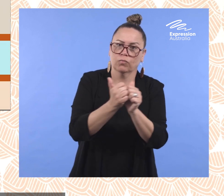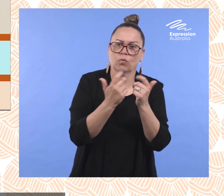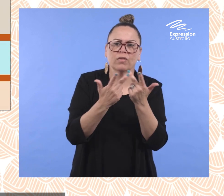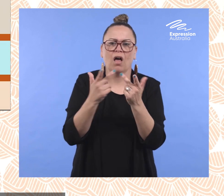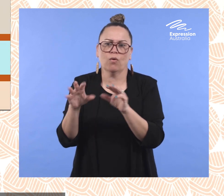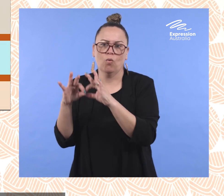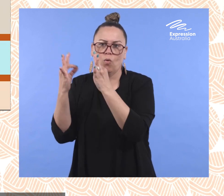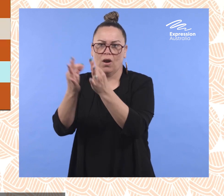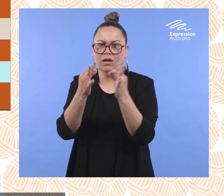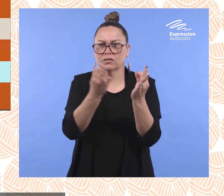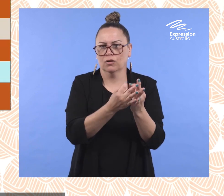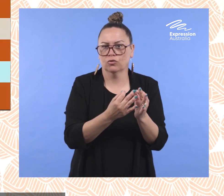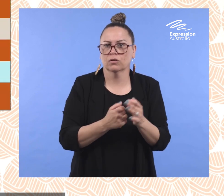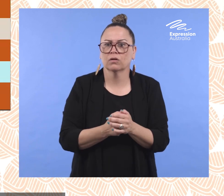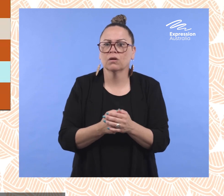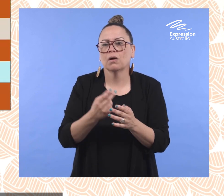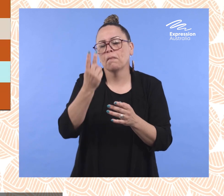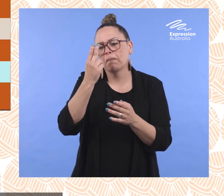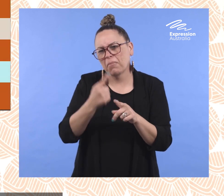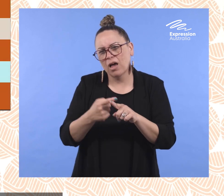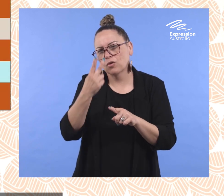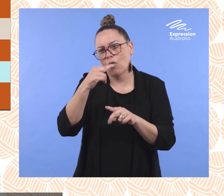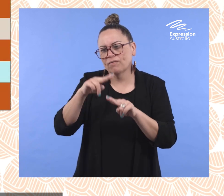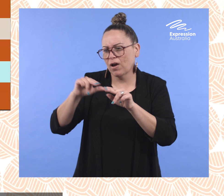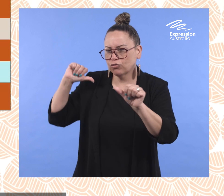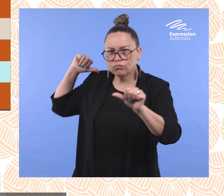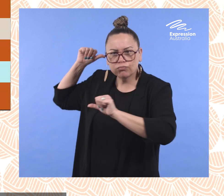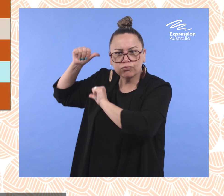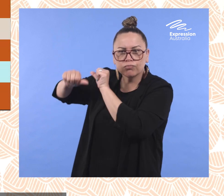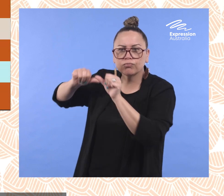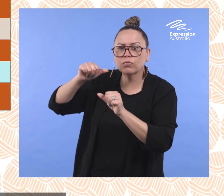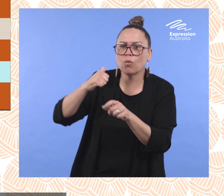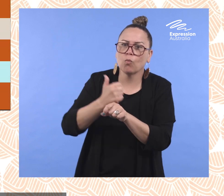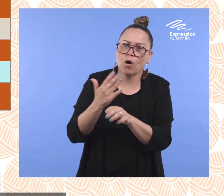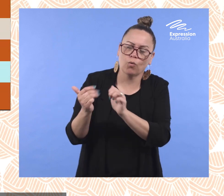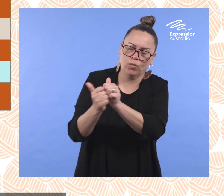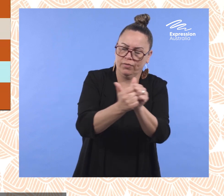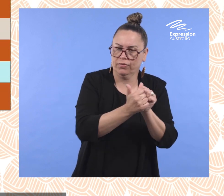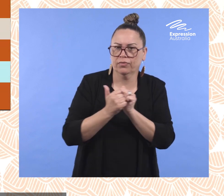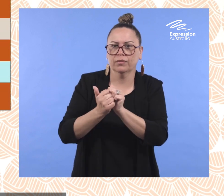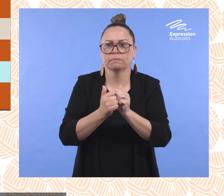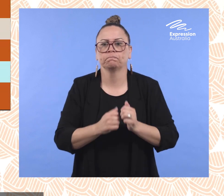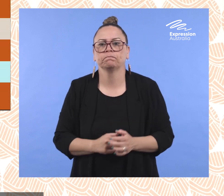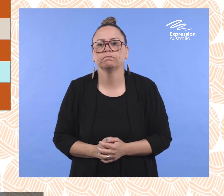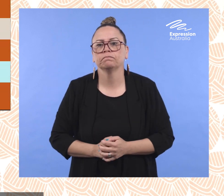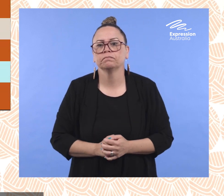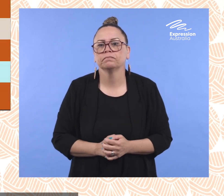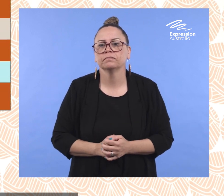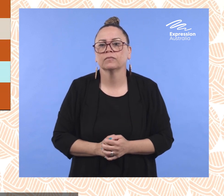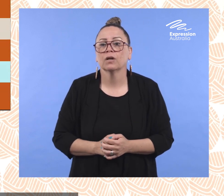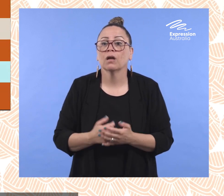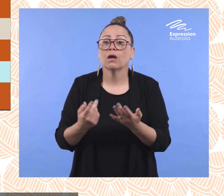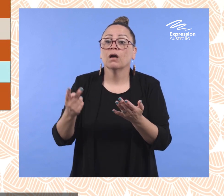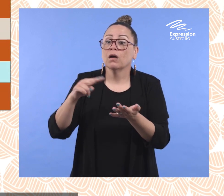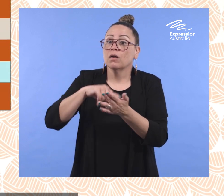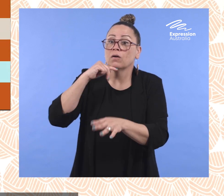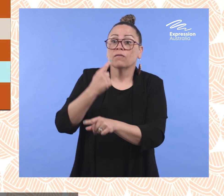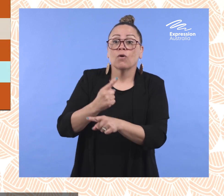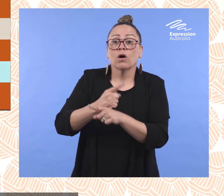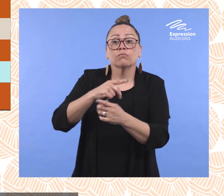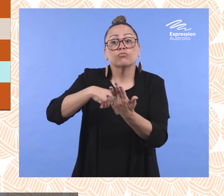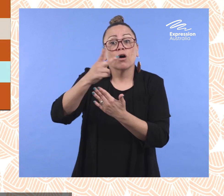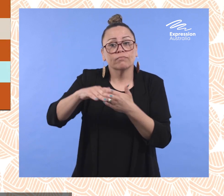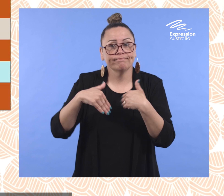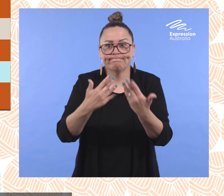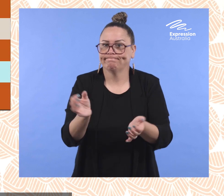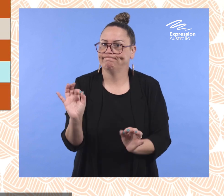traditional structures. The voice will not have a program delivery function. And it doesn't, probably most importantly,